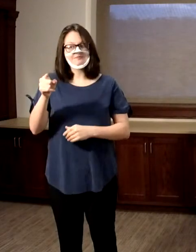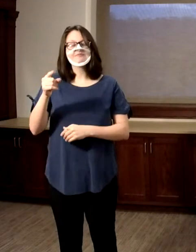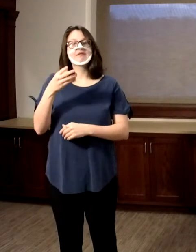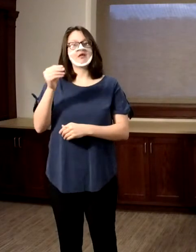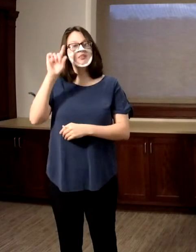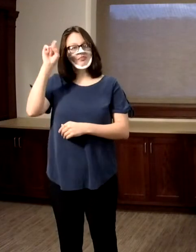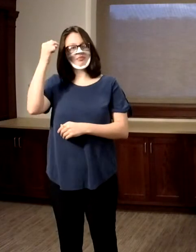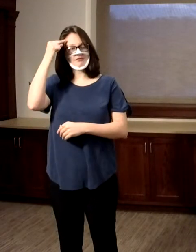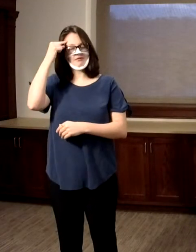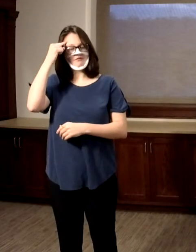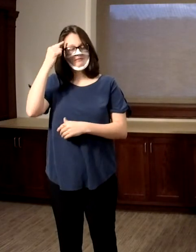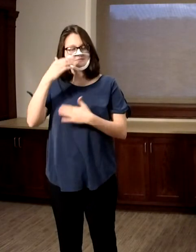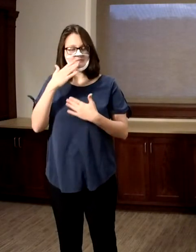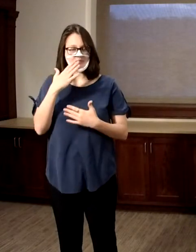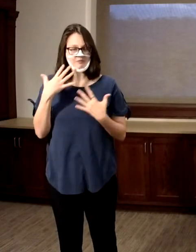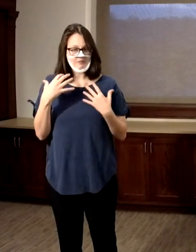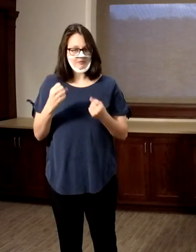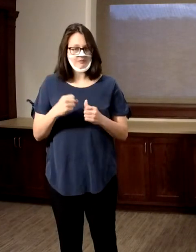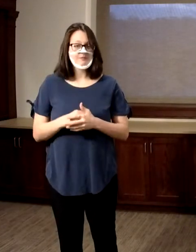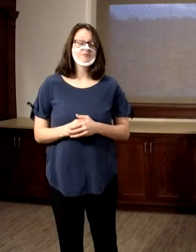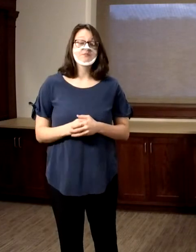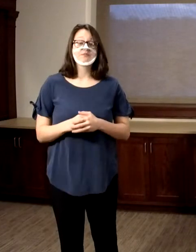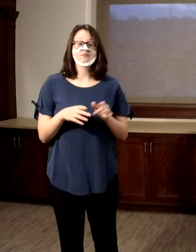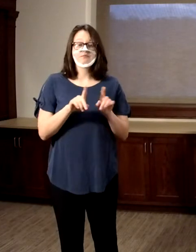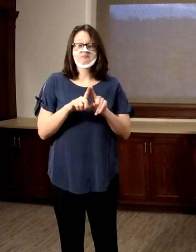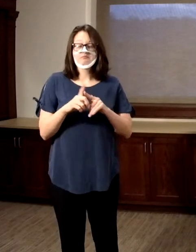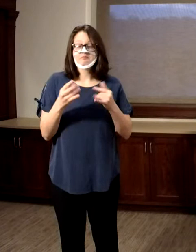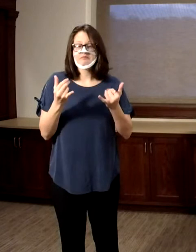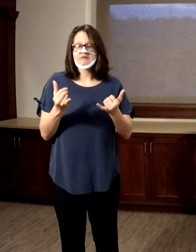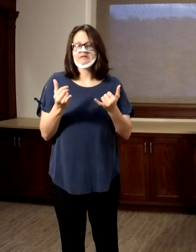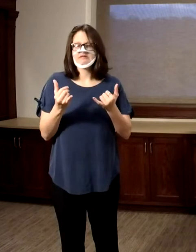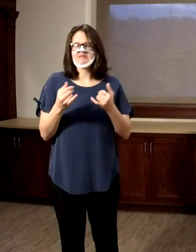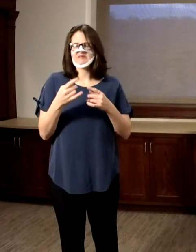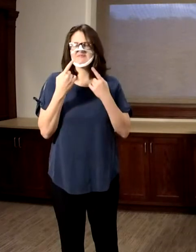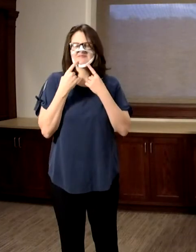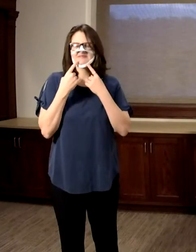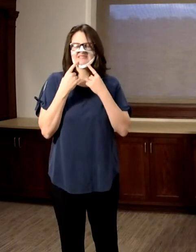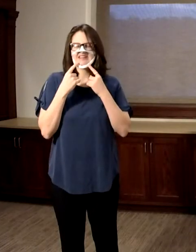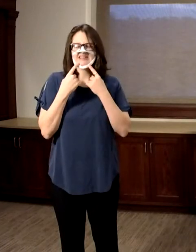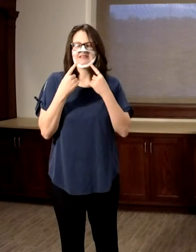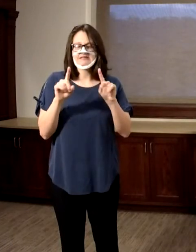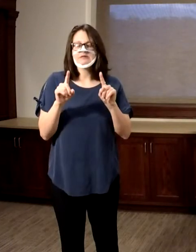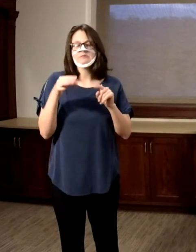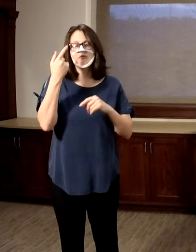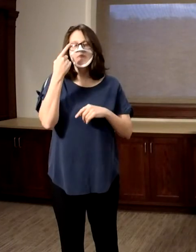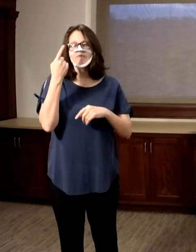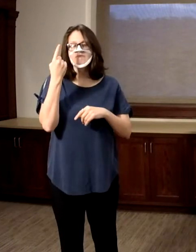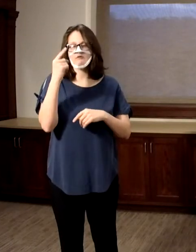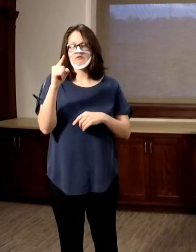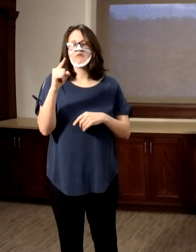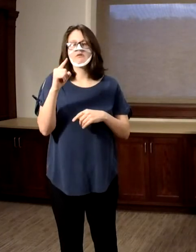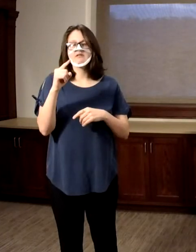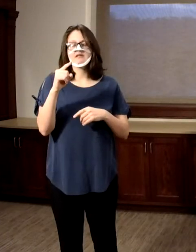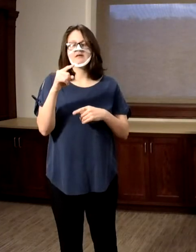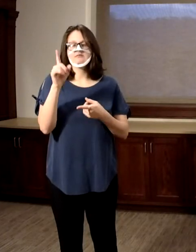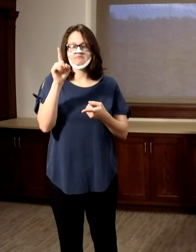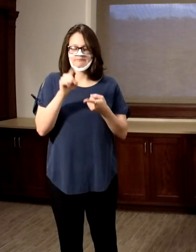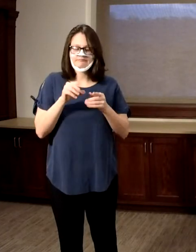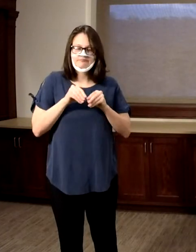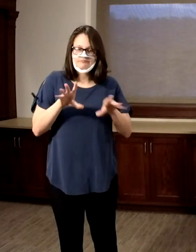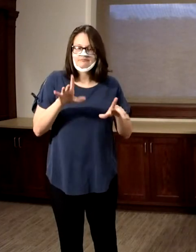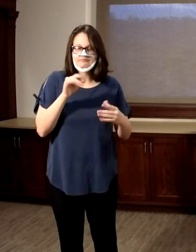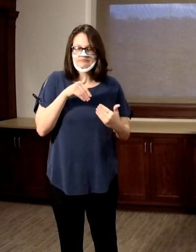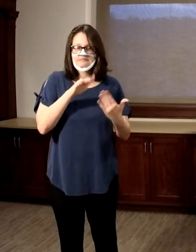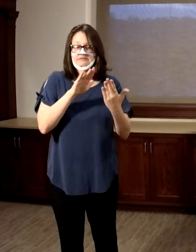Again, we thought today there were going to be some announcements around mitigating strategies. Obviously, they are needed. Dr. Bogan has talked about that, and she will